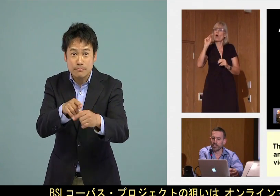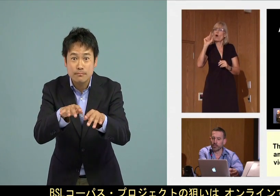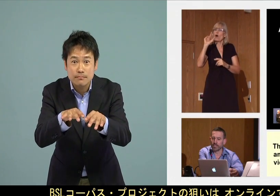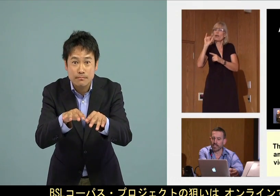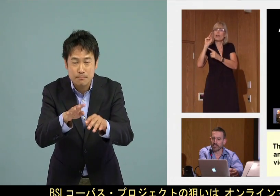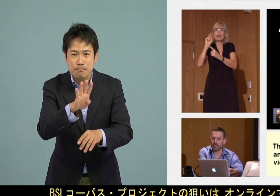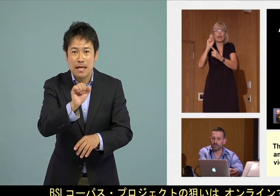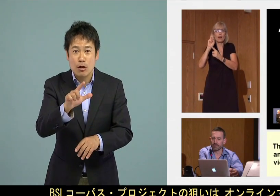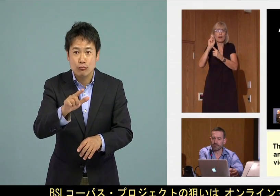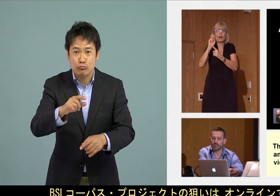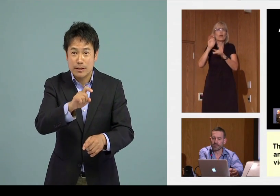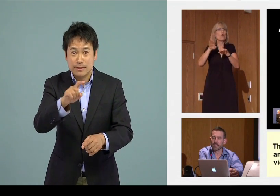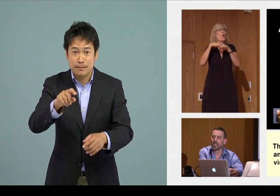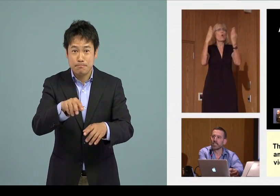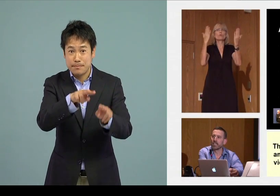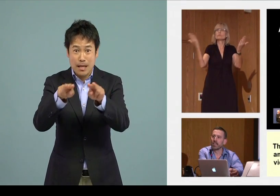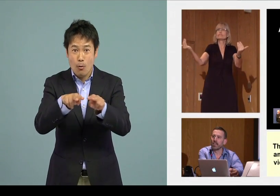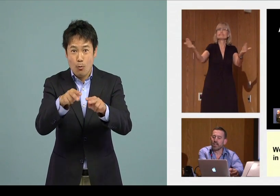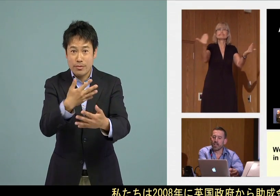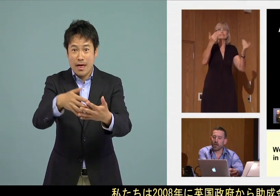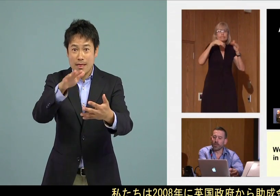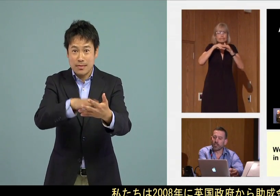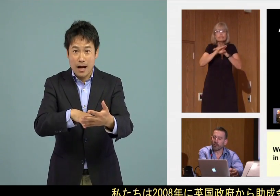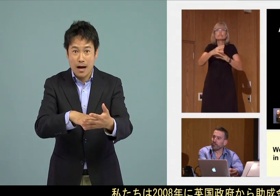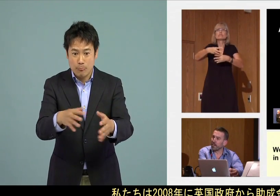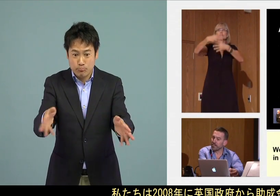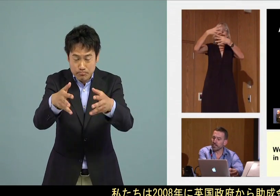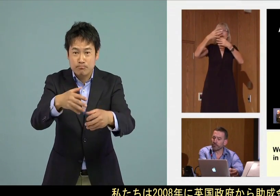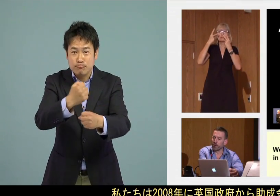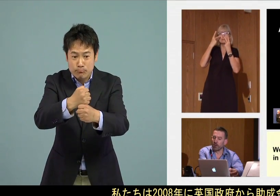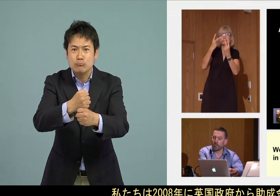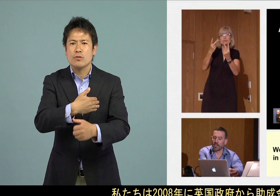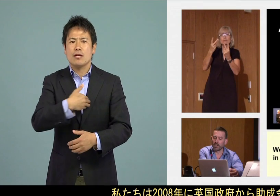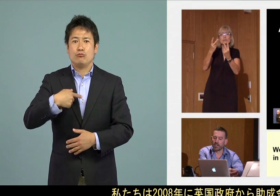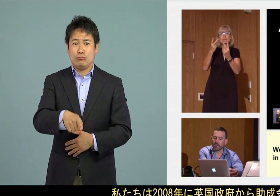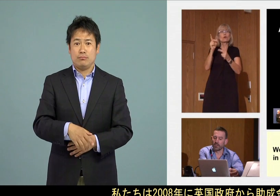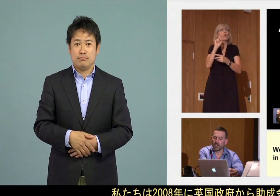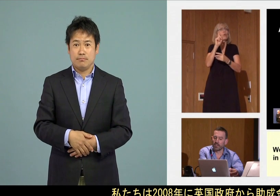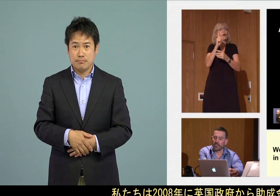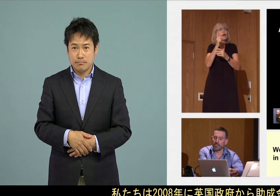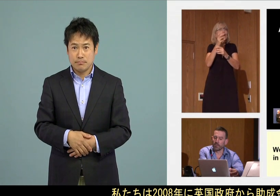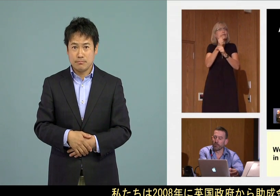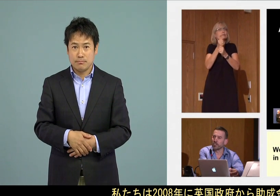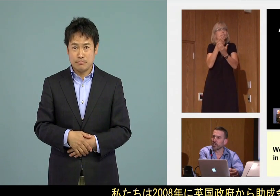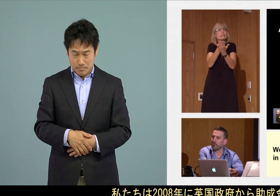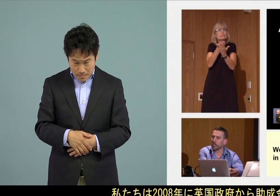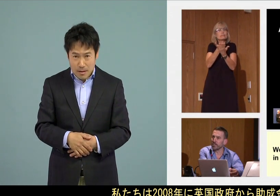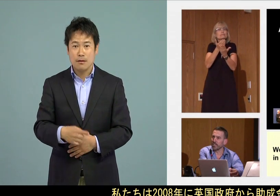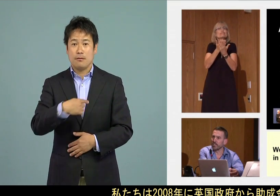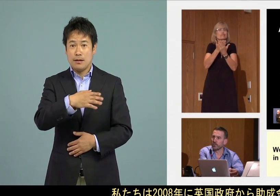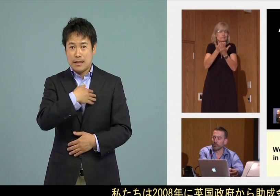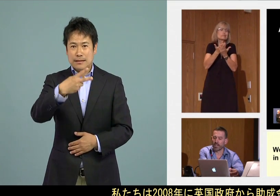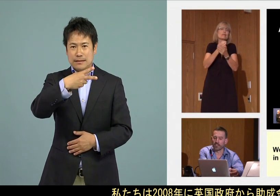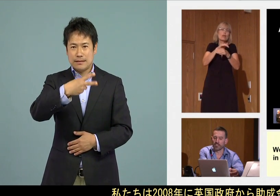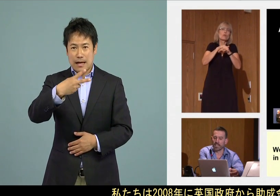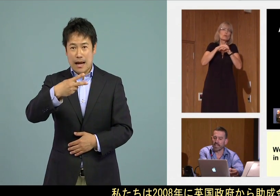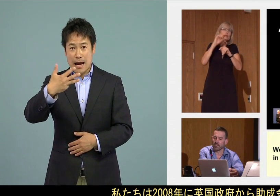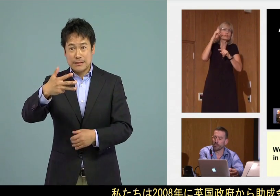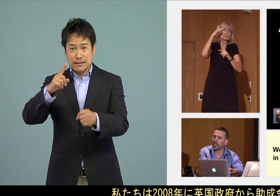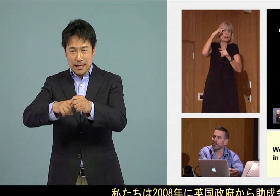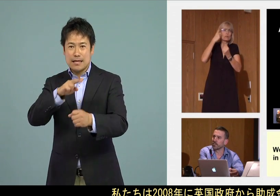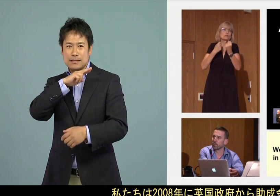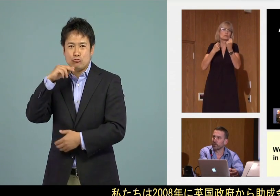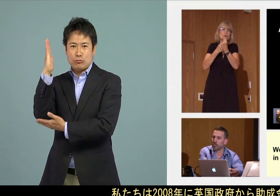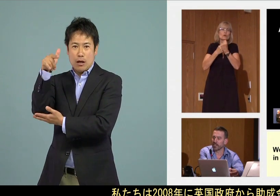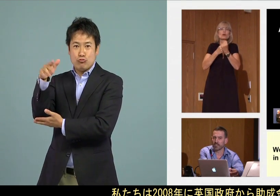BSL video data. We got funding from the British government in 2008